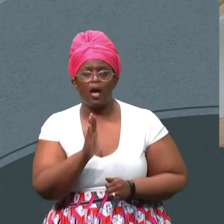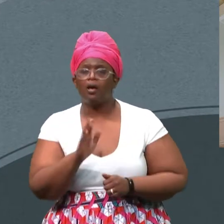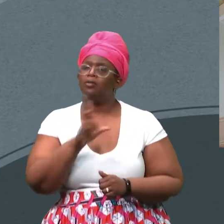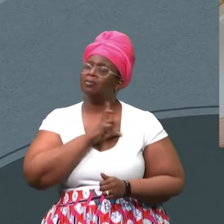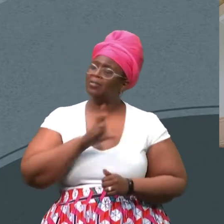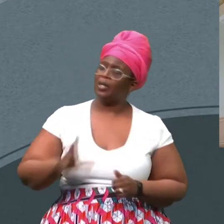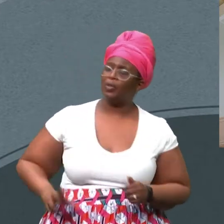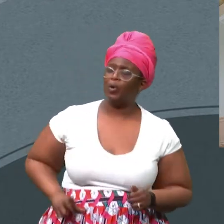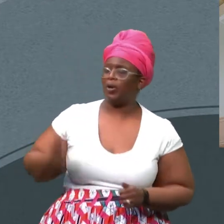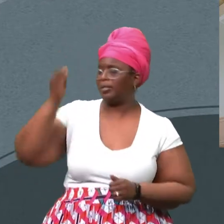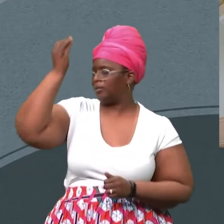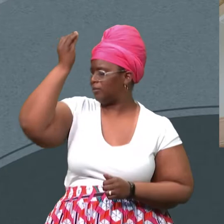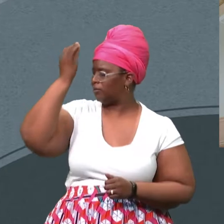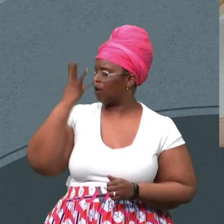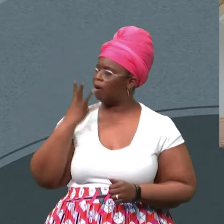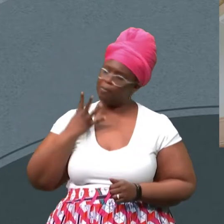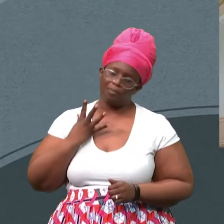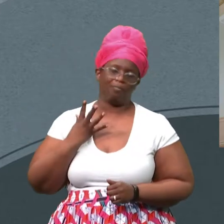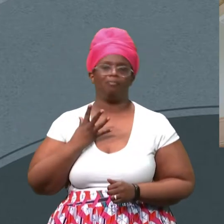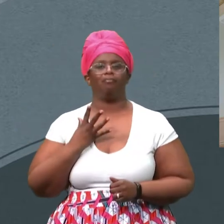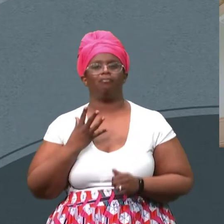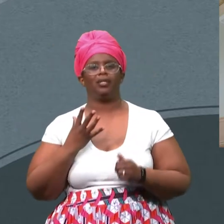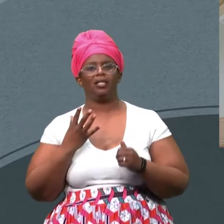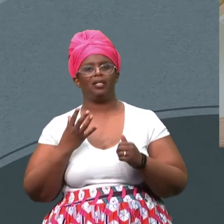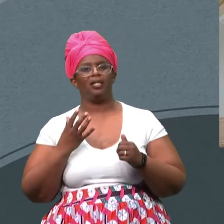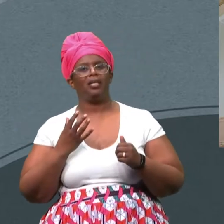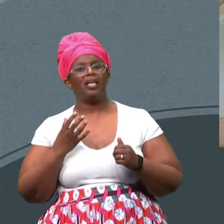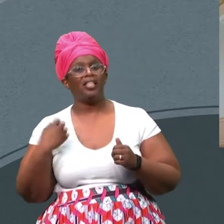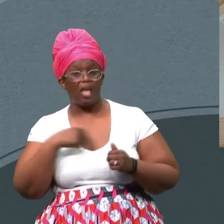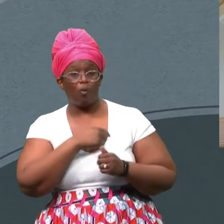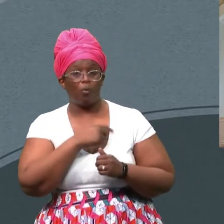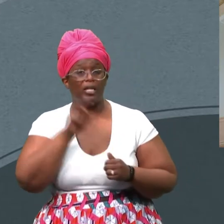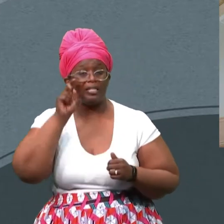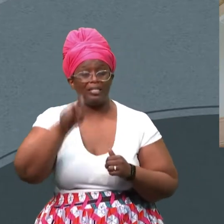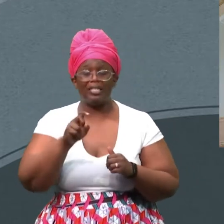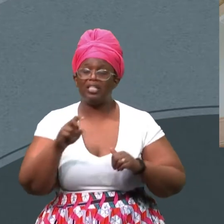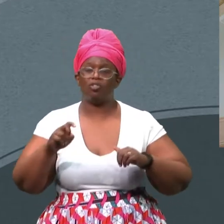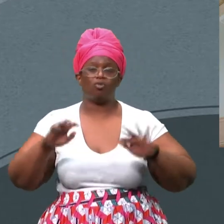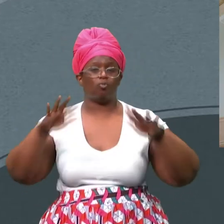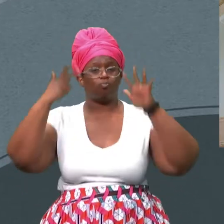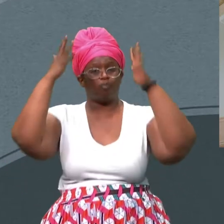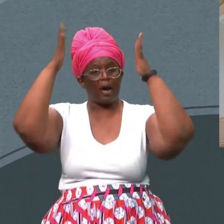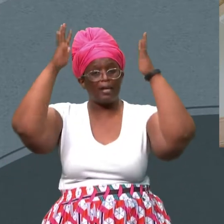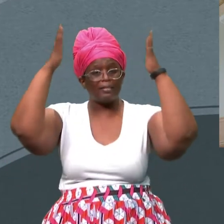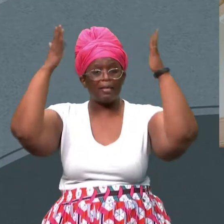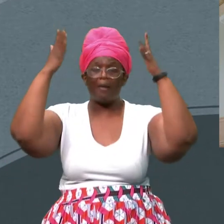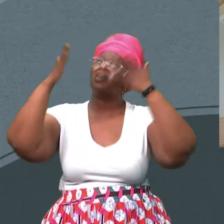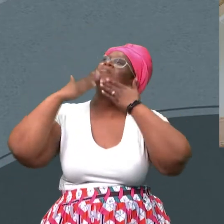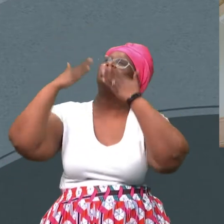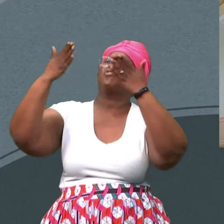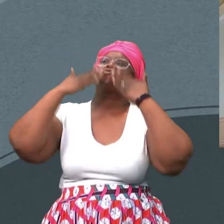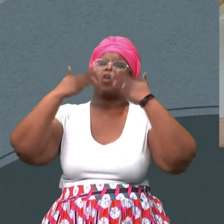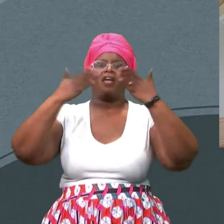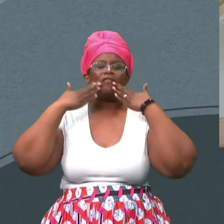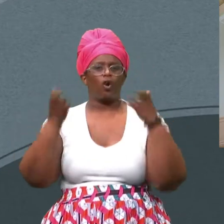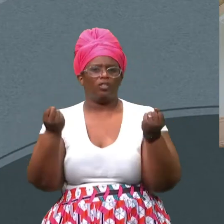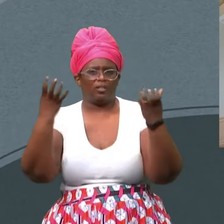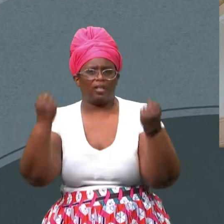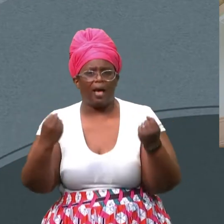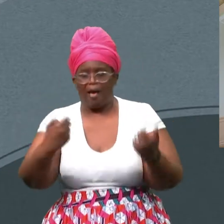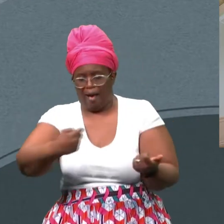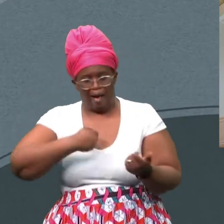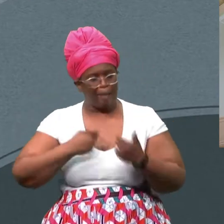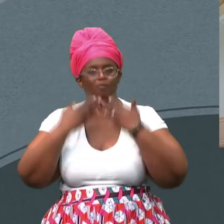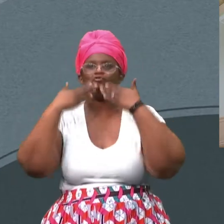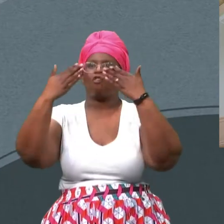has put in my spirit this Mother's Day is that we need to start offering God a grateful praise. Somebody shout, I'm grateful. I'm grateful